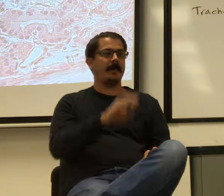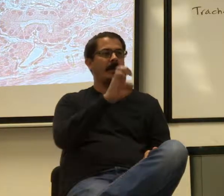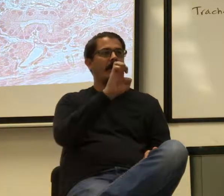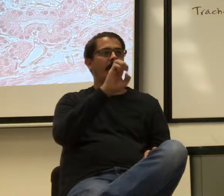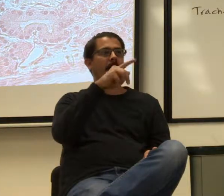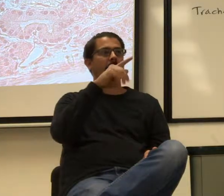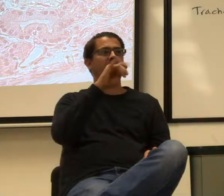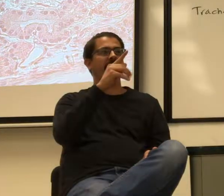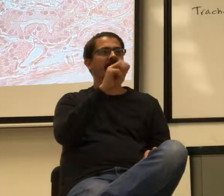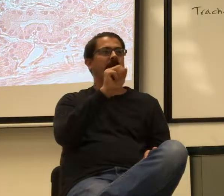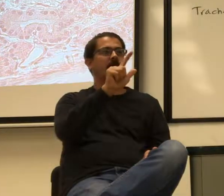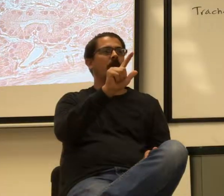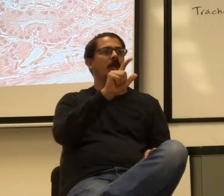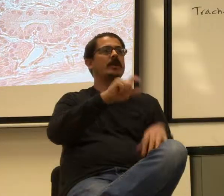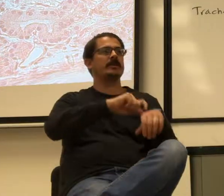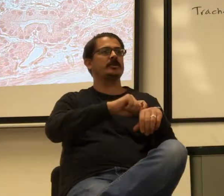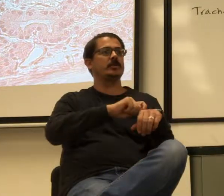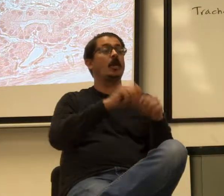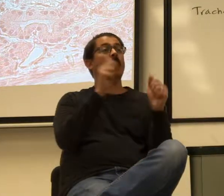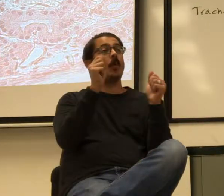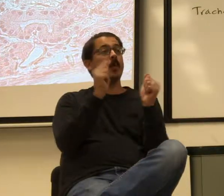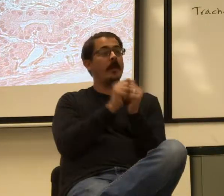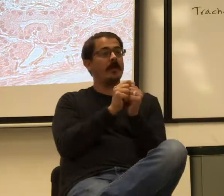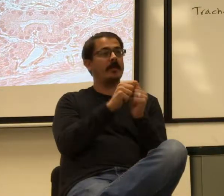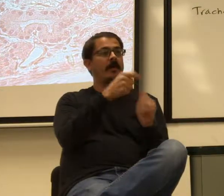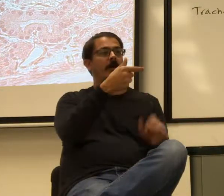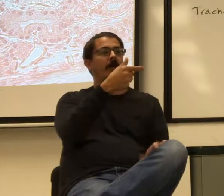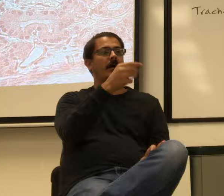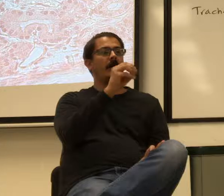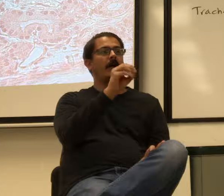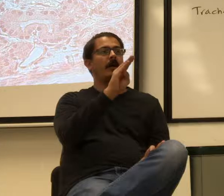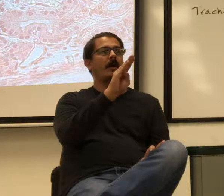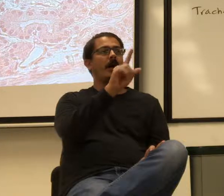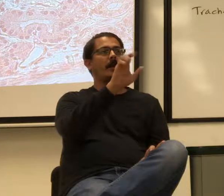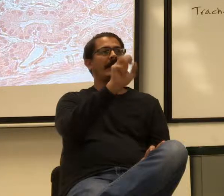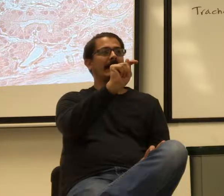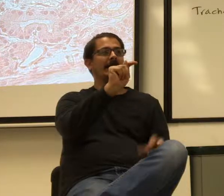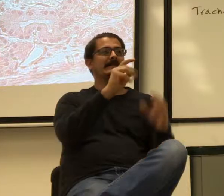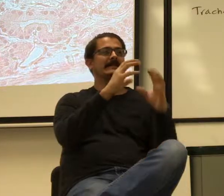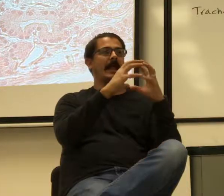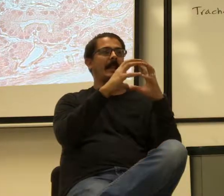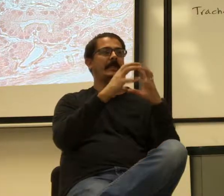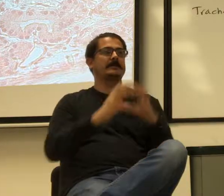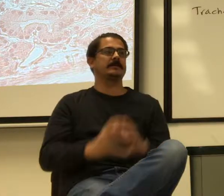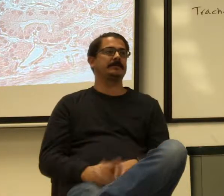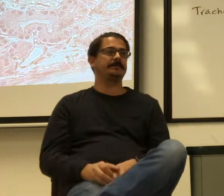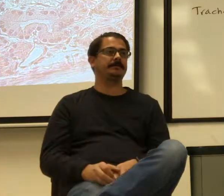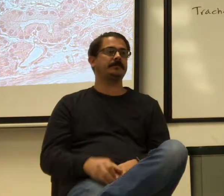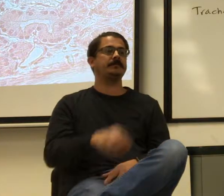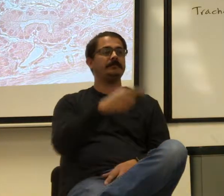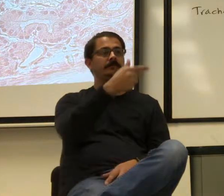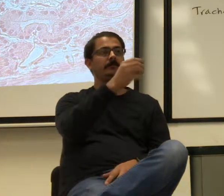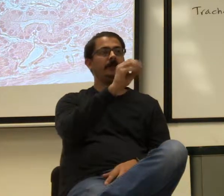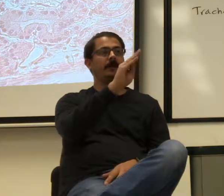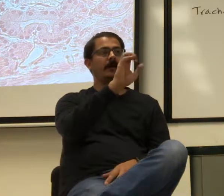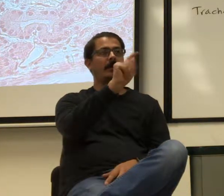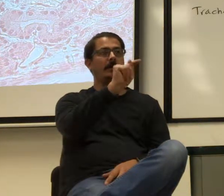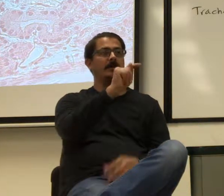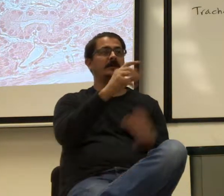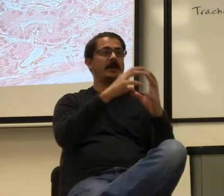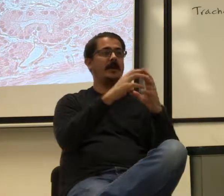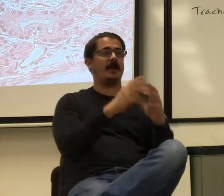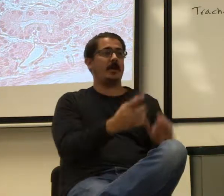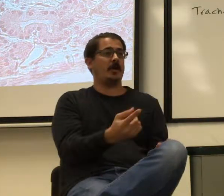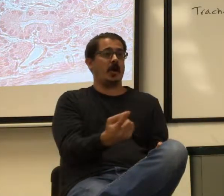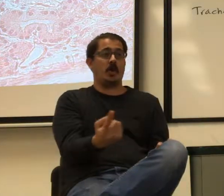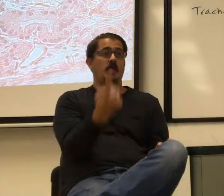epithelial tissue with, we'll squeeze it up here, goblet cells. Now remember, goblet cells are unicellular